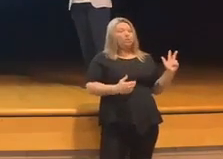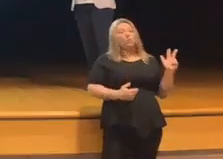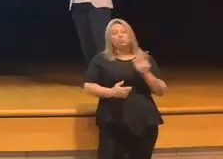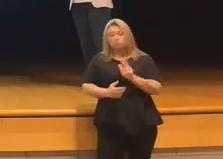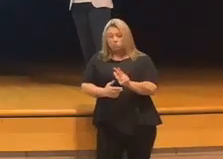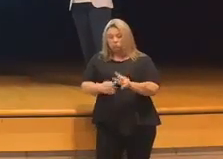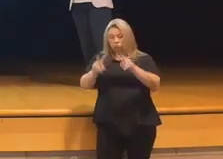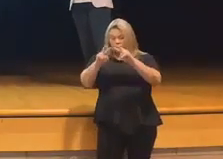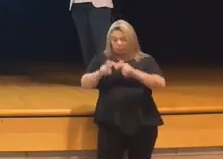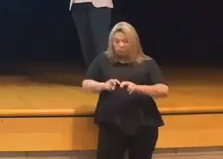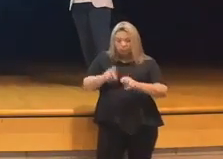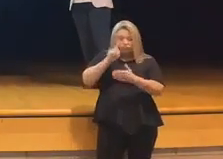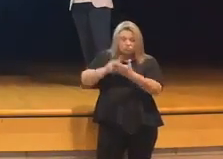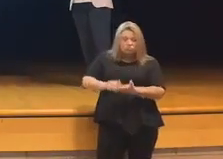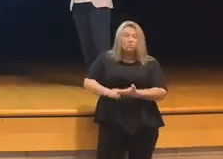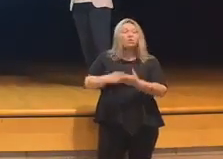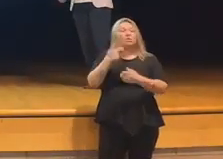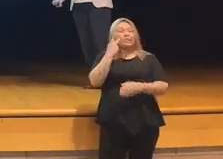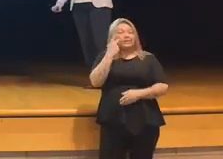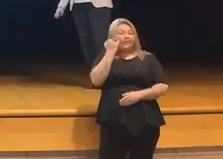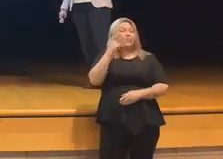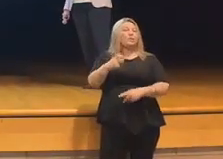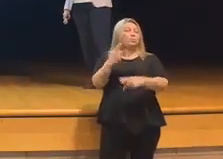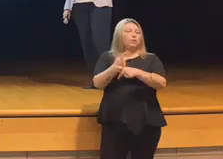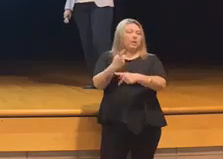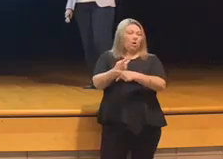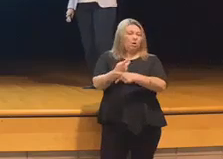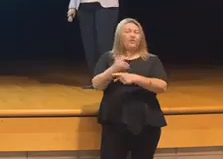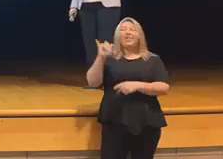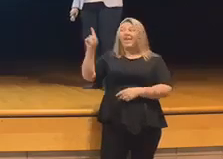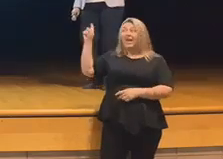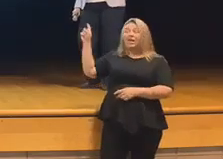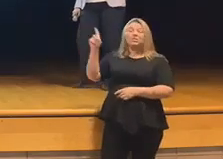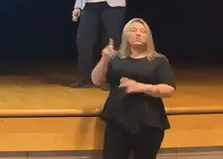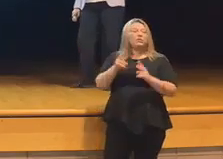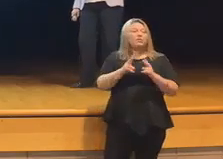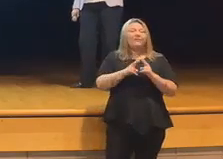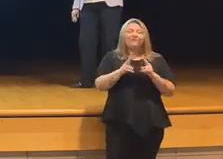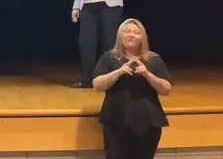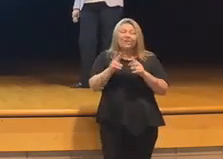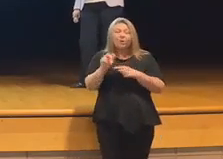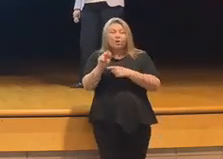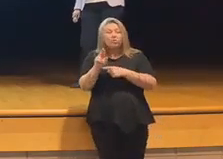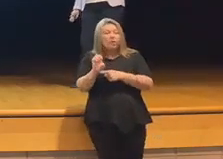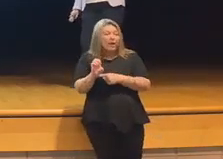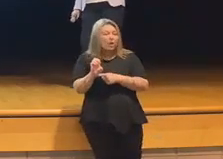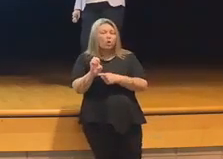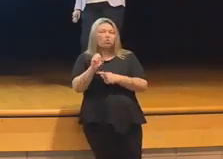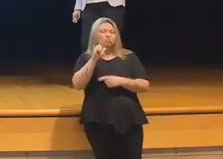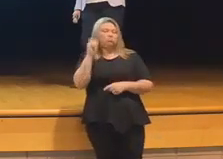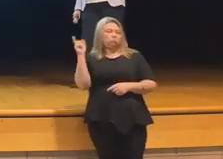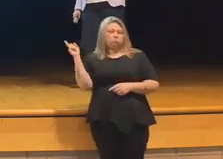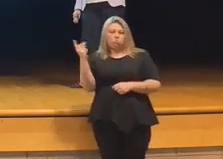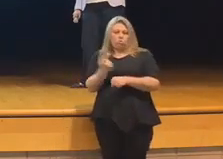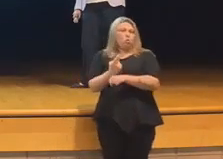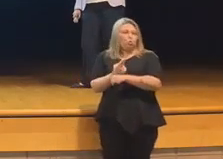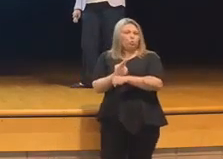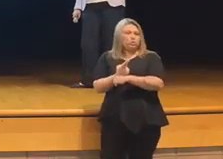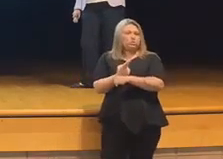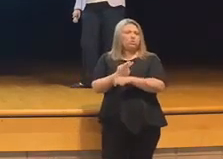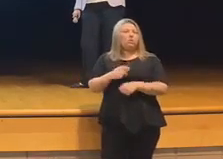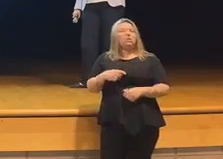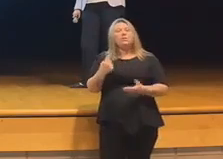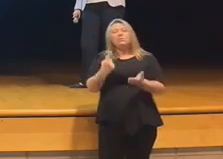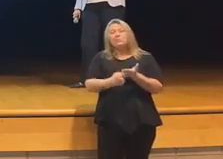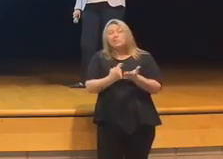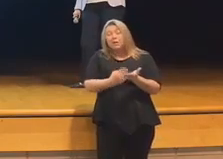of. And really, it's a great thing that we use in our school system. Very rarely is it used inappropriately. Most of the time, we get 3 or 4 tips